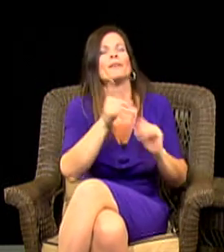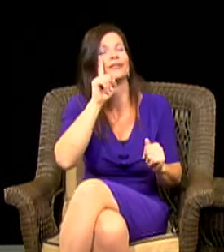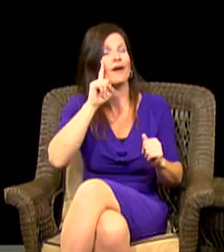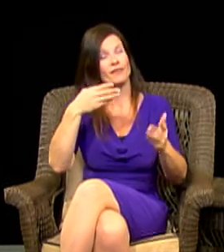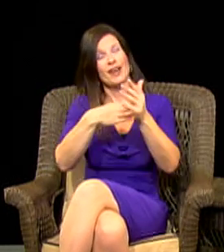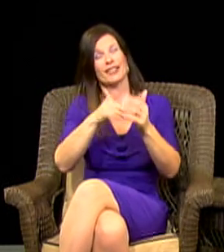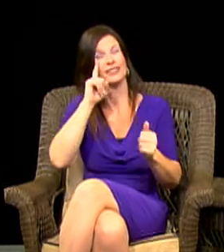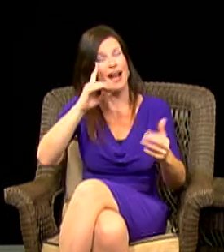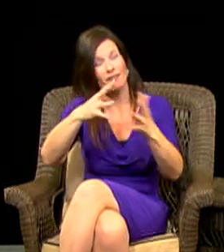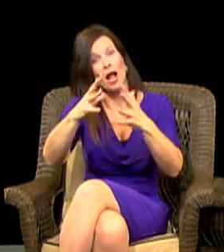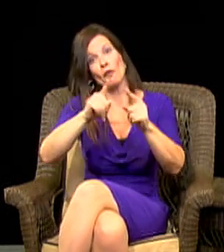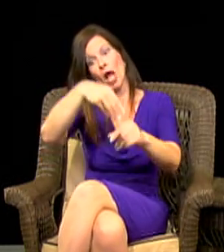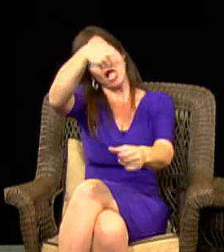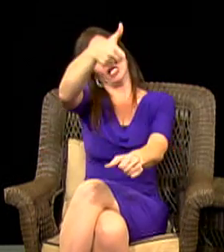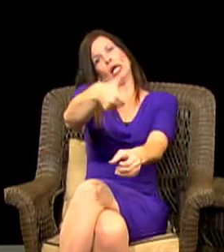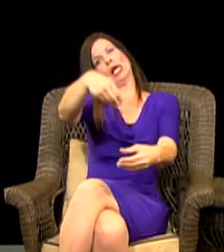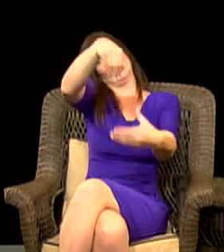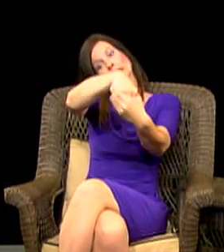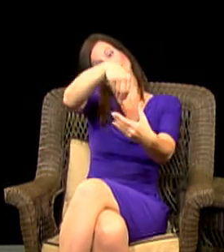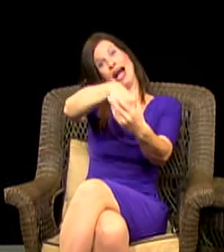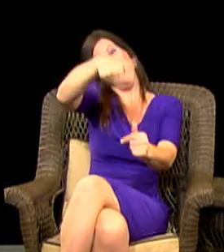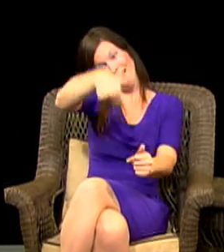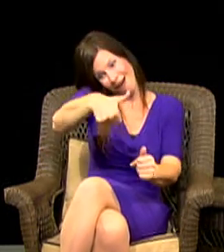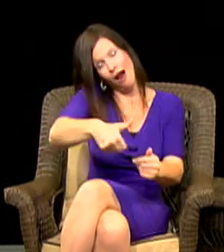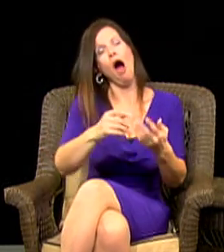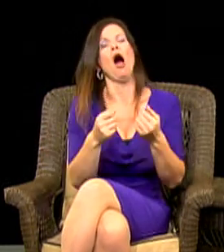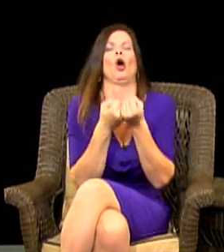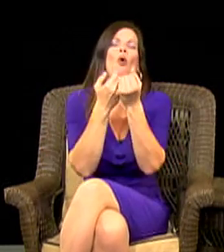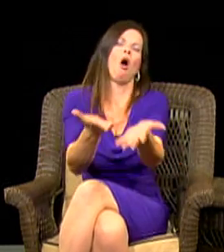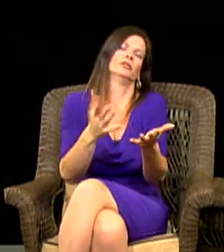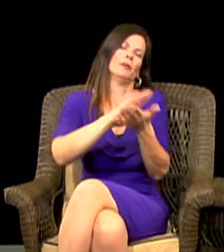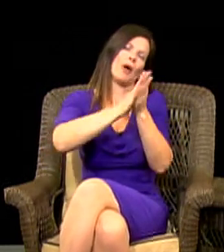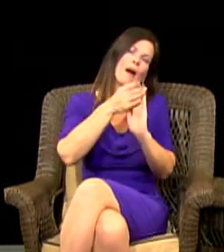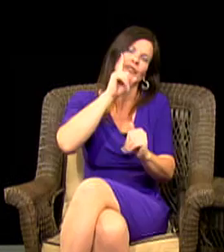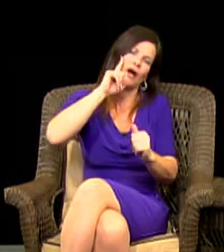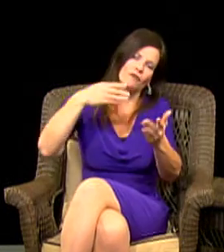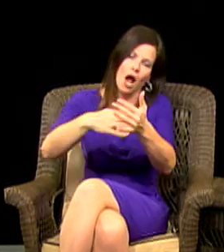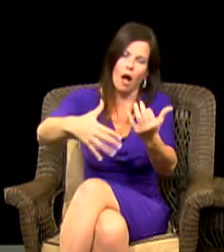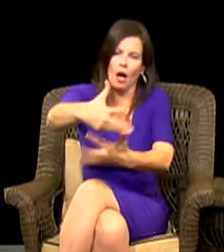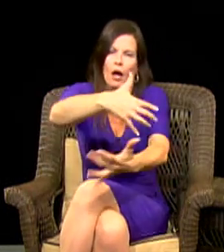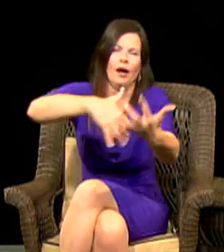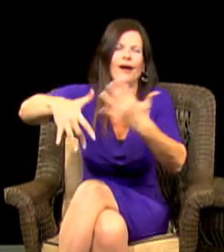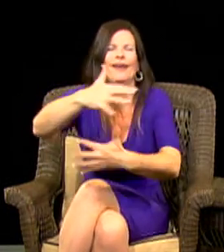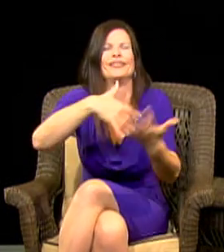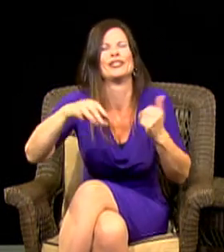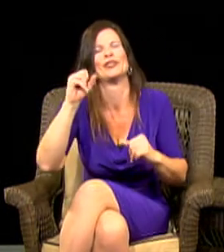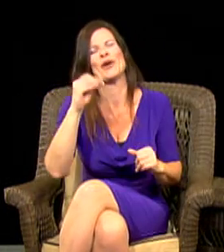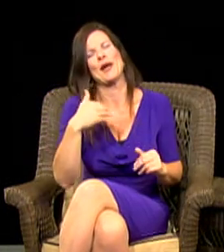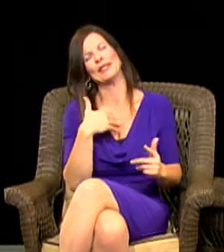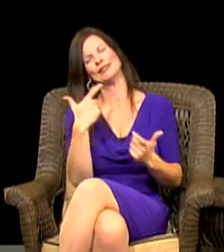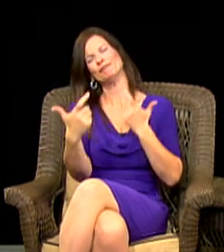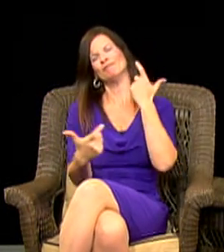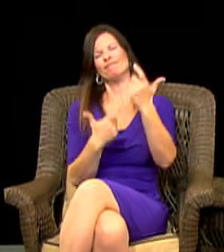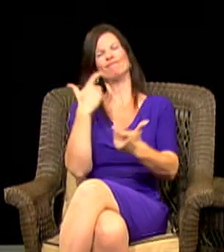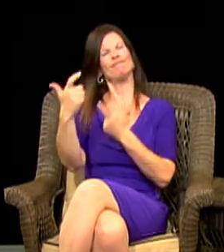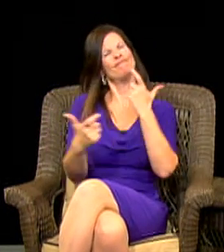each other down and bringing each other, just spreading negativity. It's just so difficult. So